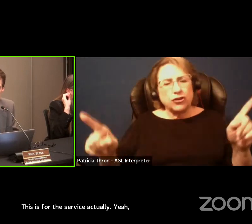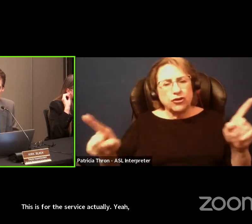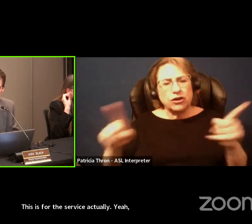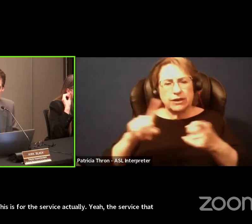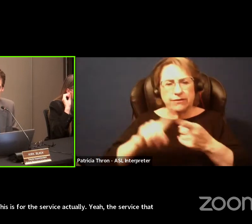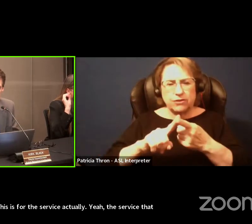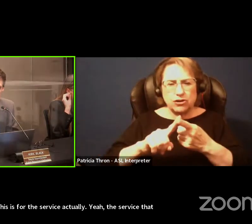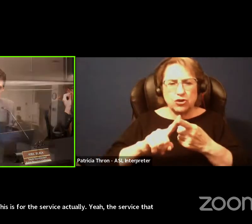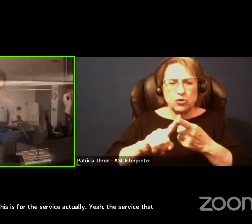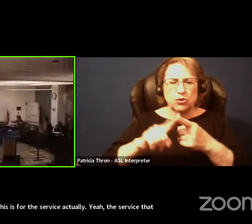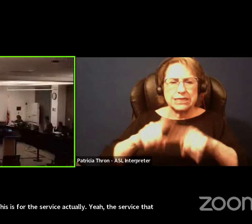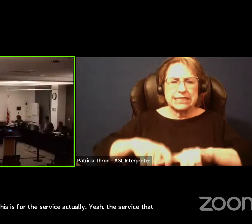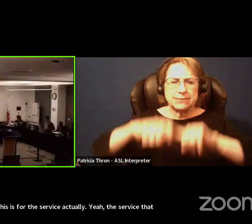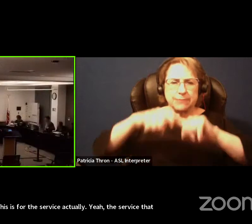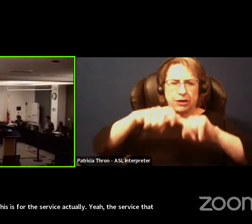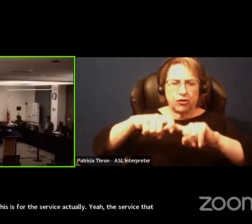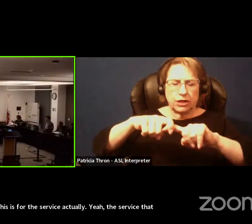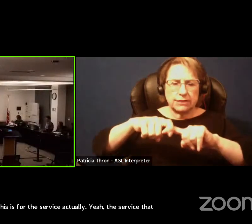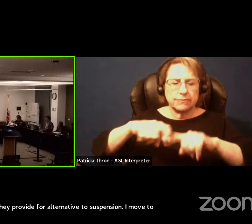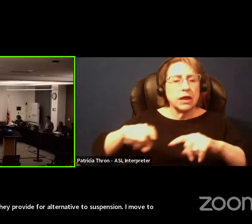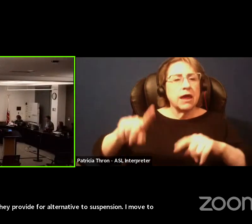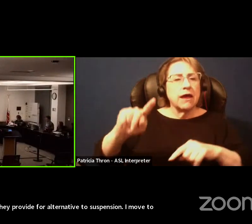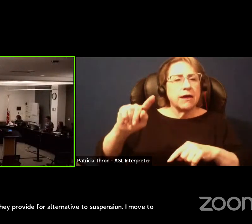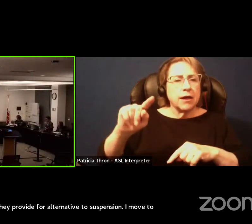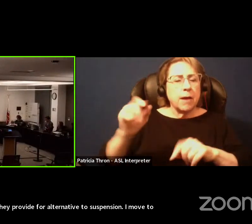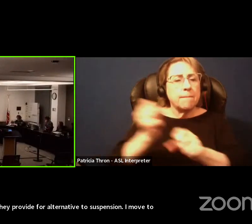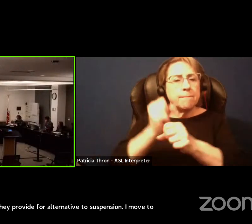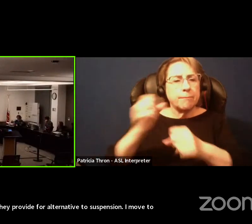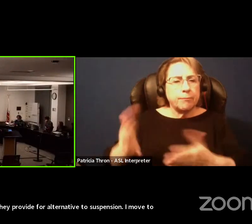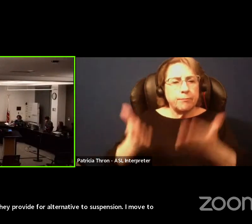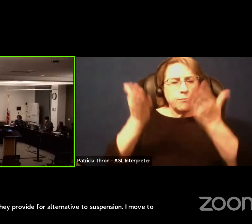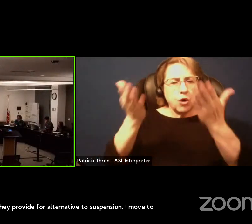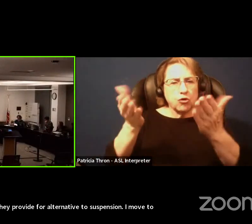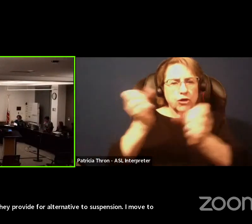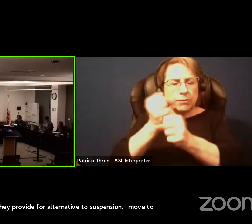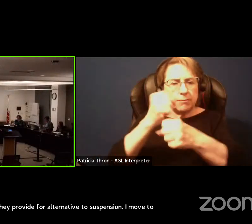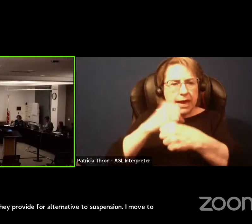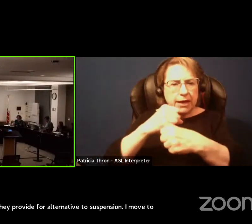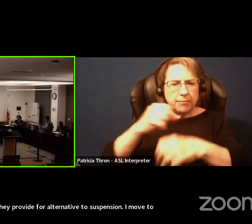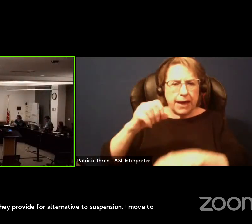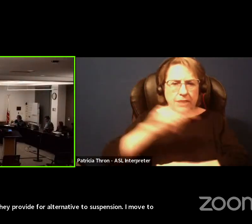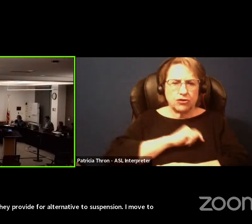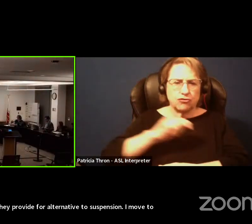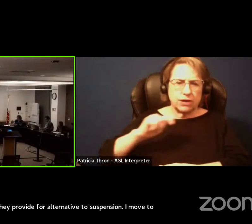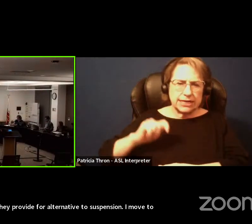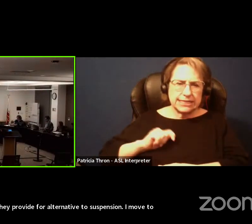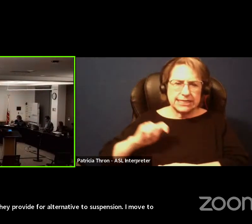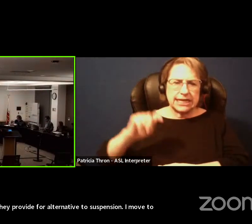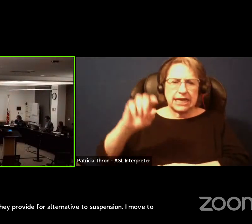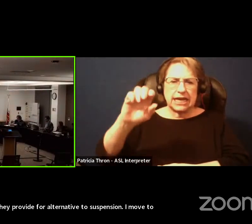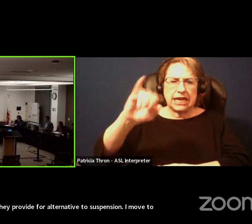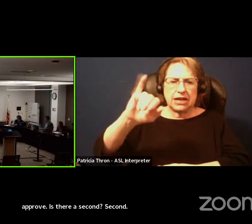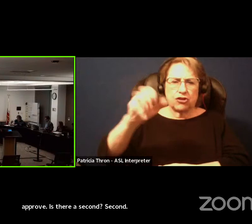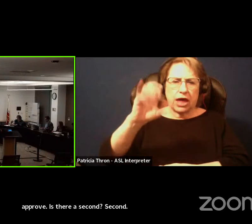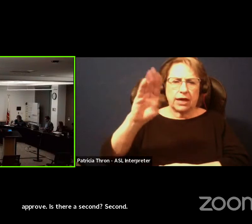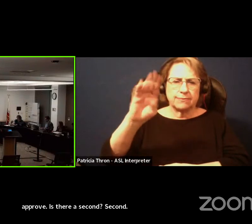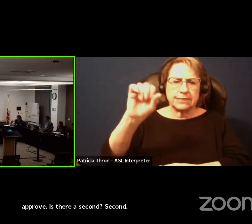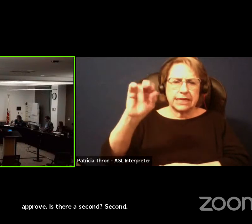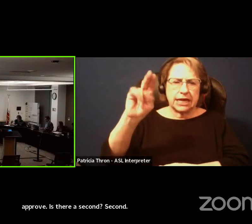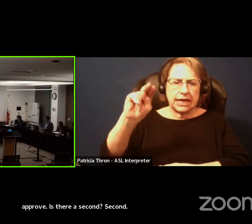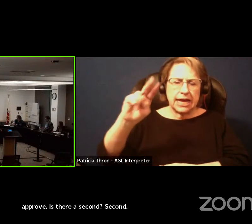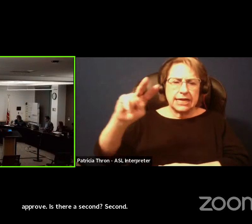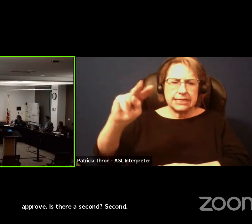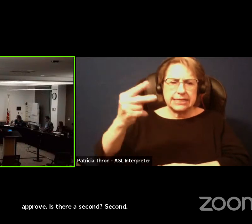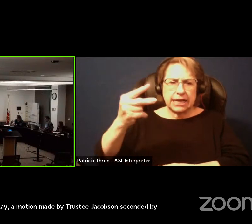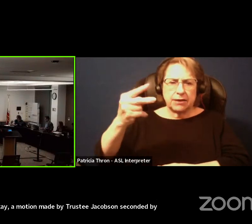approve. Is there a second? Second. Okay, motion made by Trustee Jacobson, seconded by Trustee Griffin. All those in favor, please say aye.